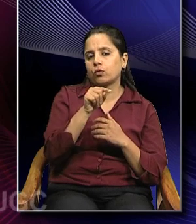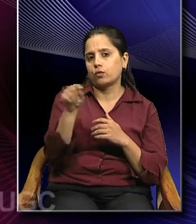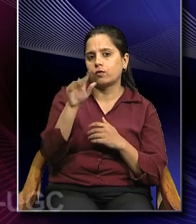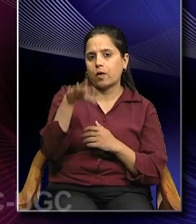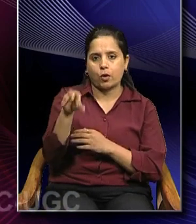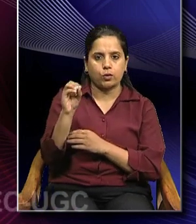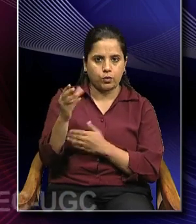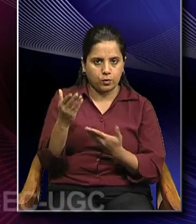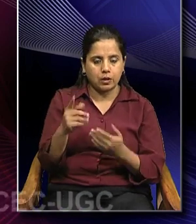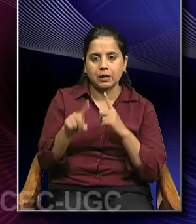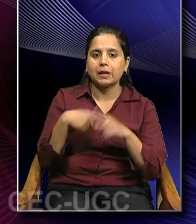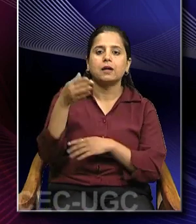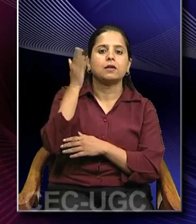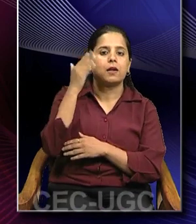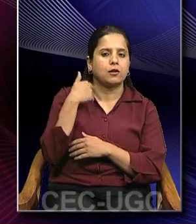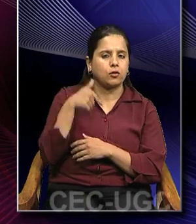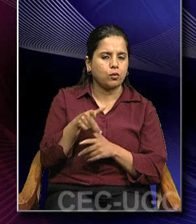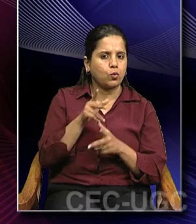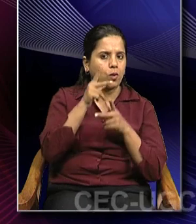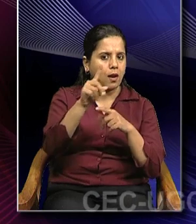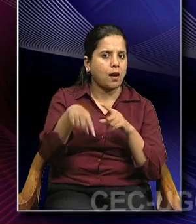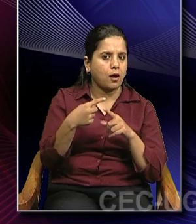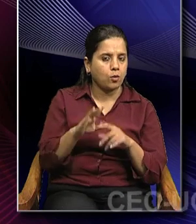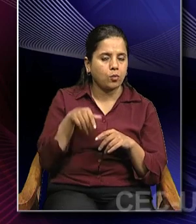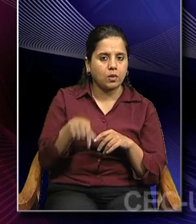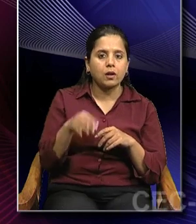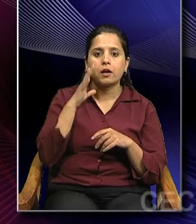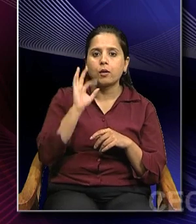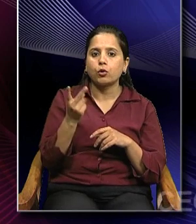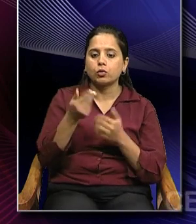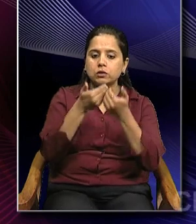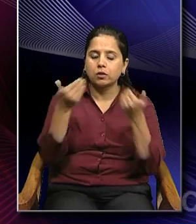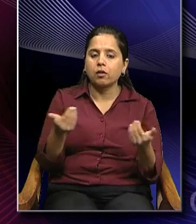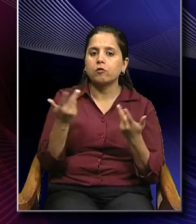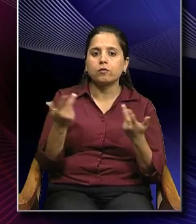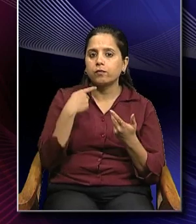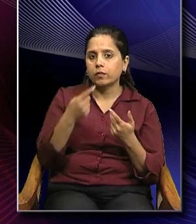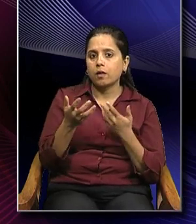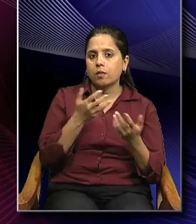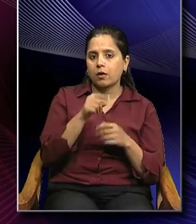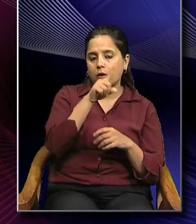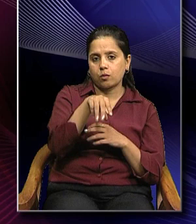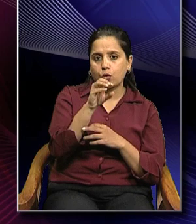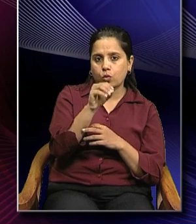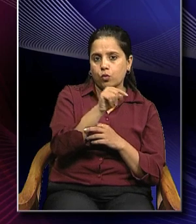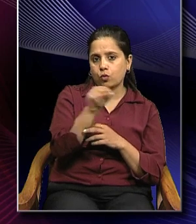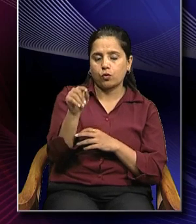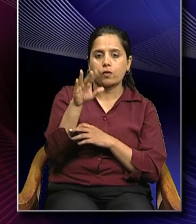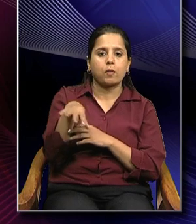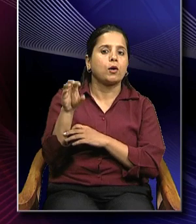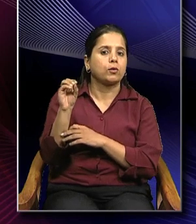5.0. In the next lecture of mine, I will tell you about the key differentiators across marketing 1.0